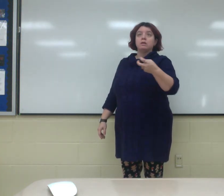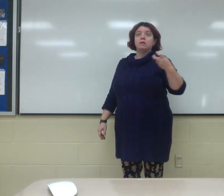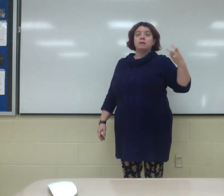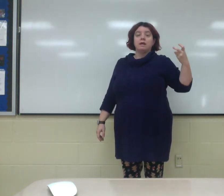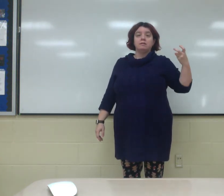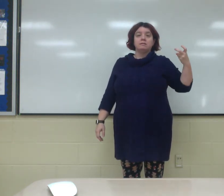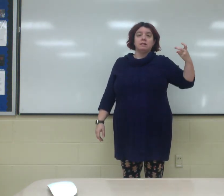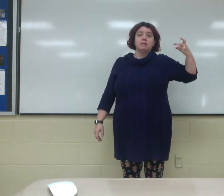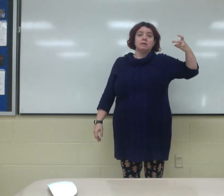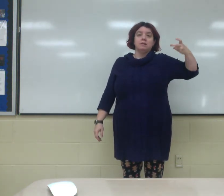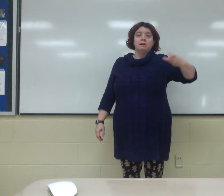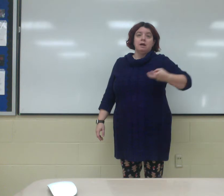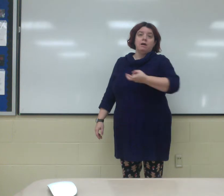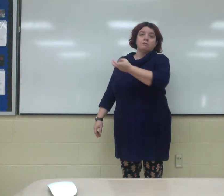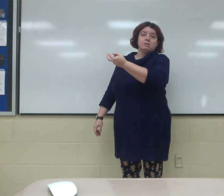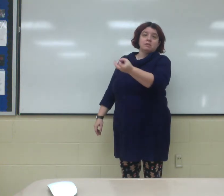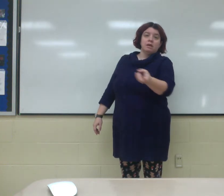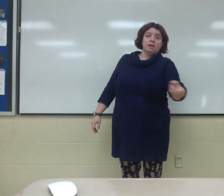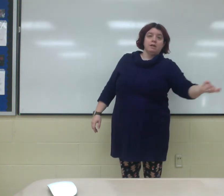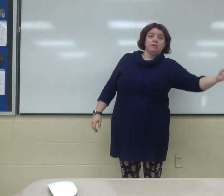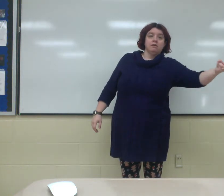it as in, I was sledding